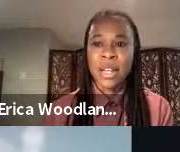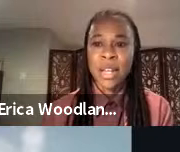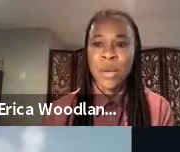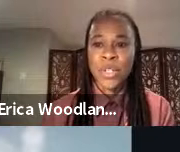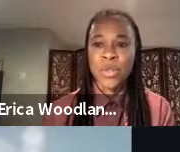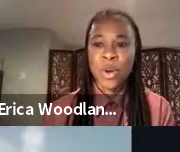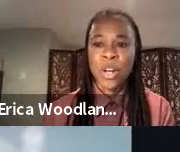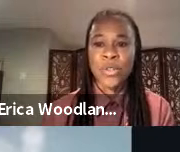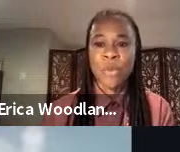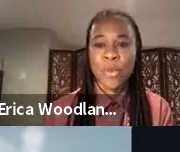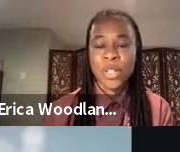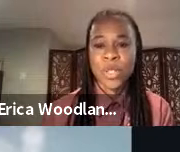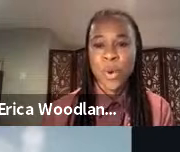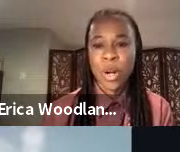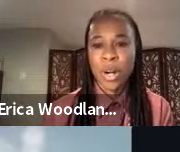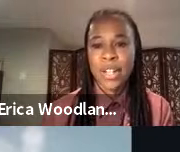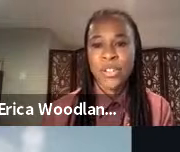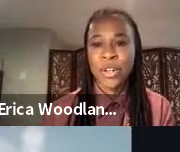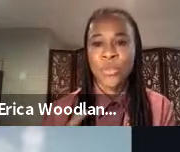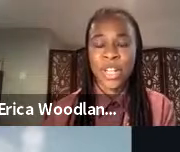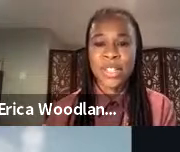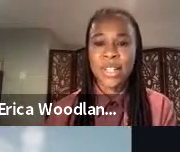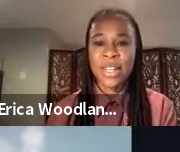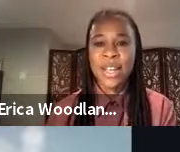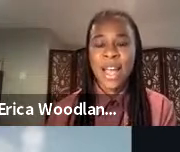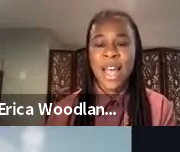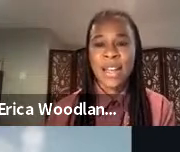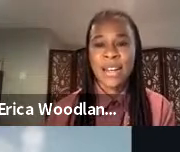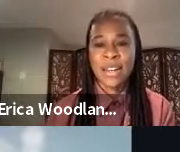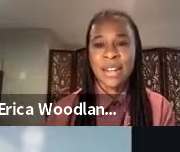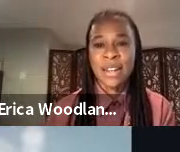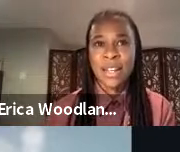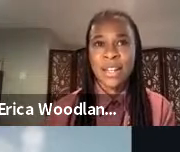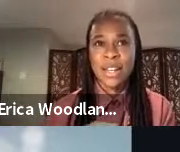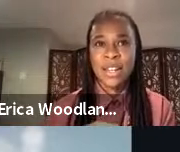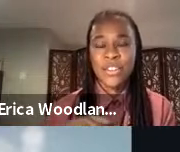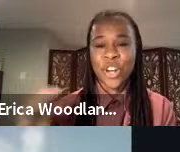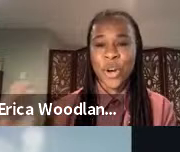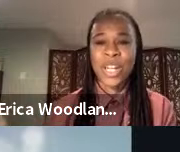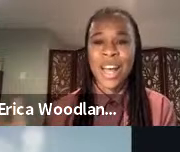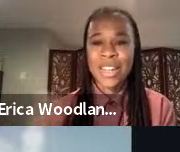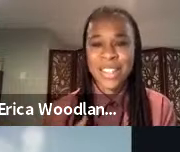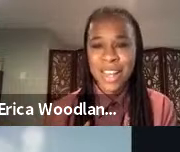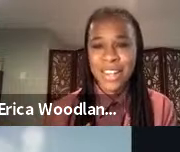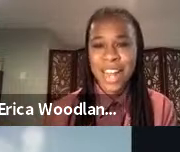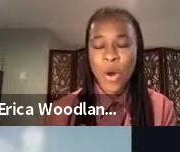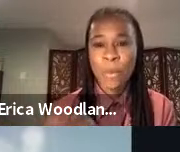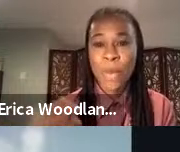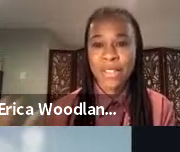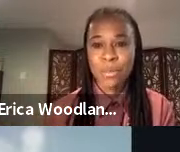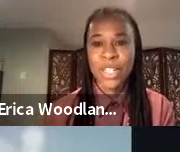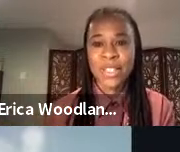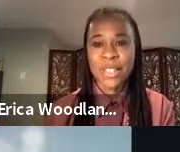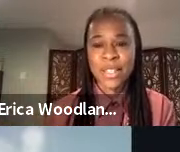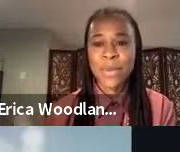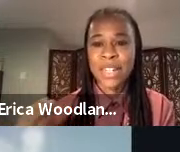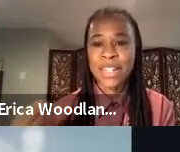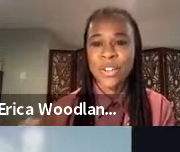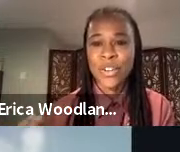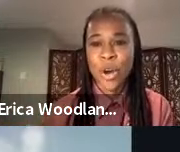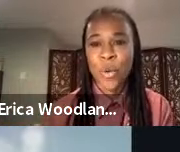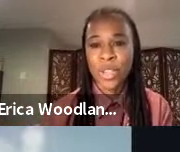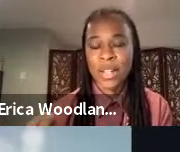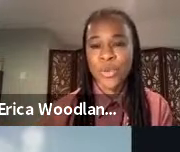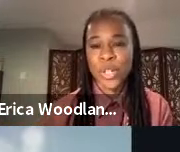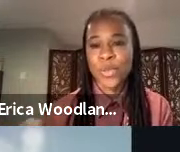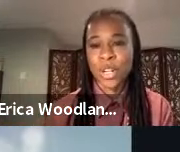And it was one of those moments where I took a risk and, you know, in hindsight, now it makes complete sense, but I